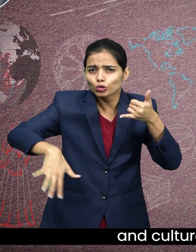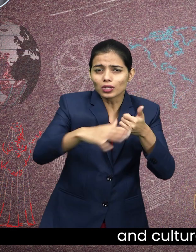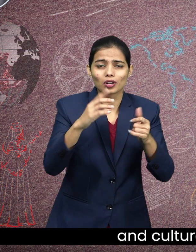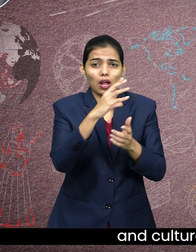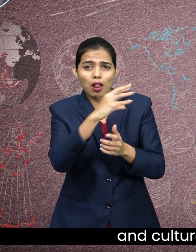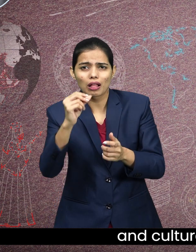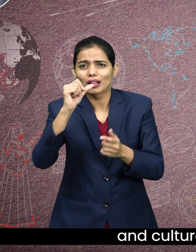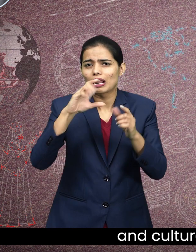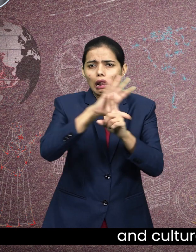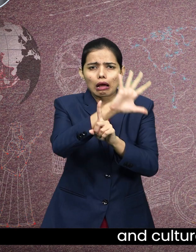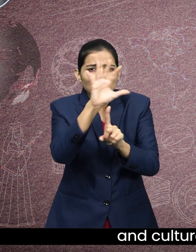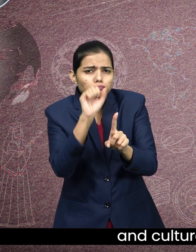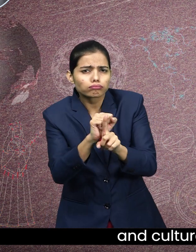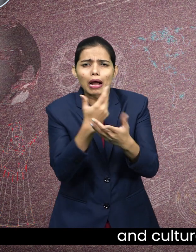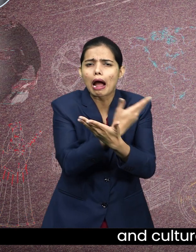time.